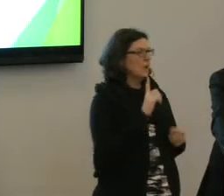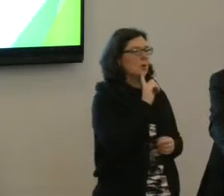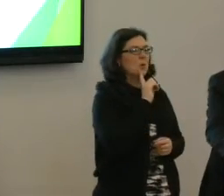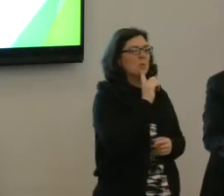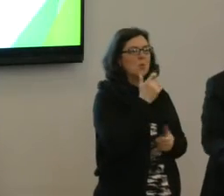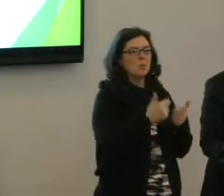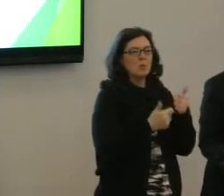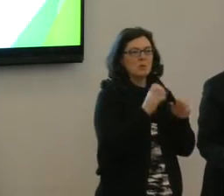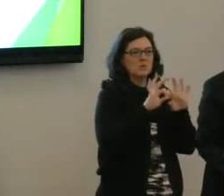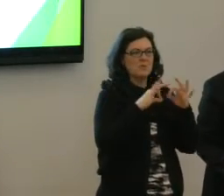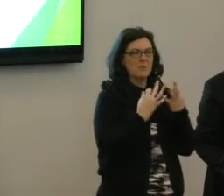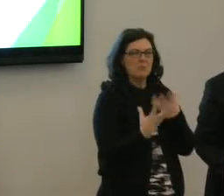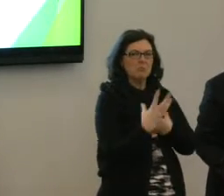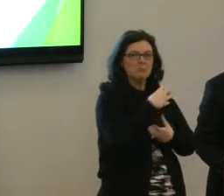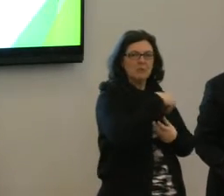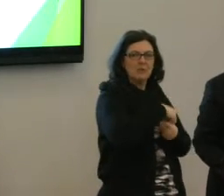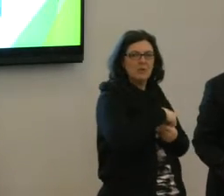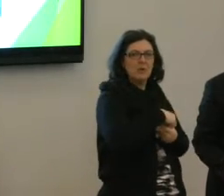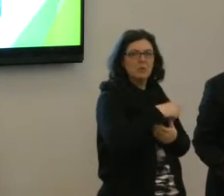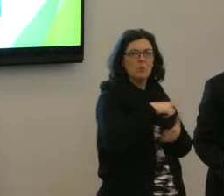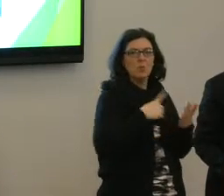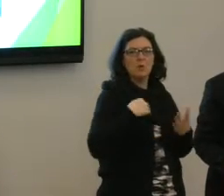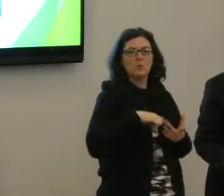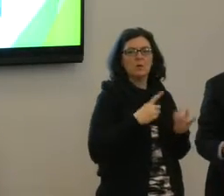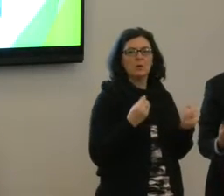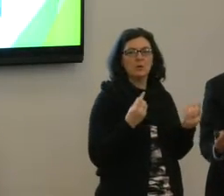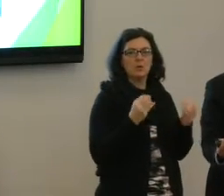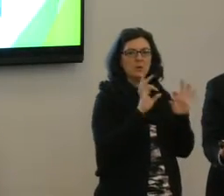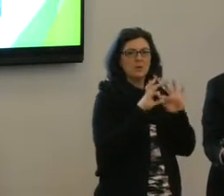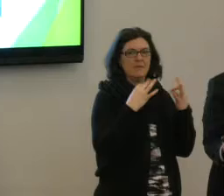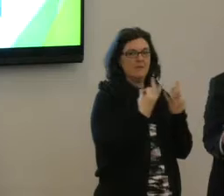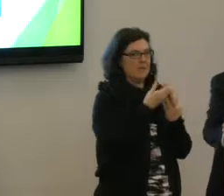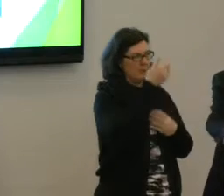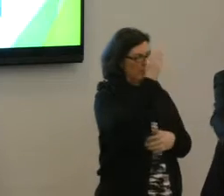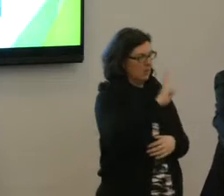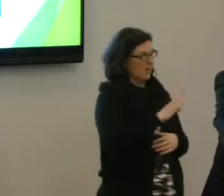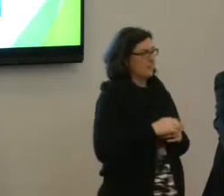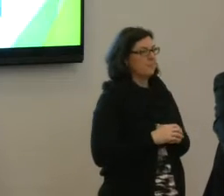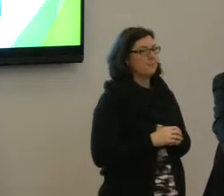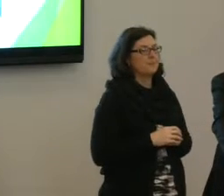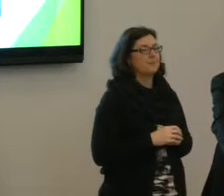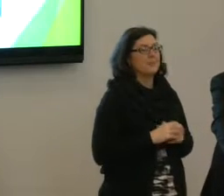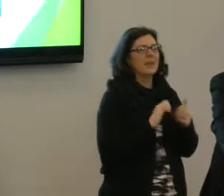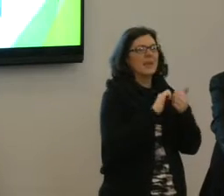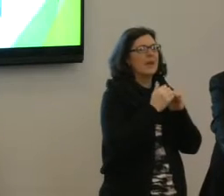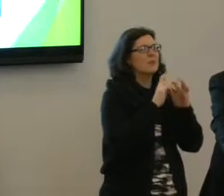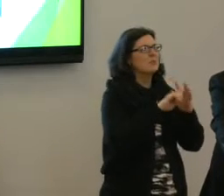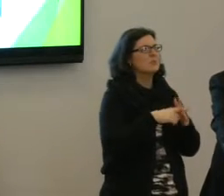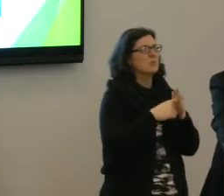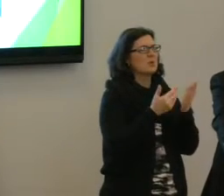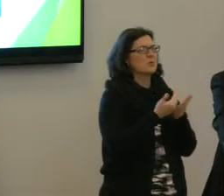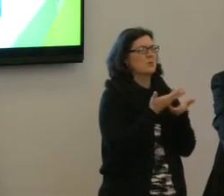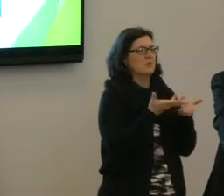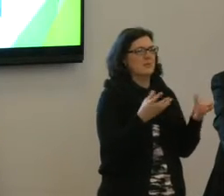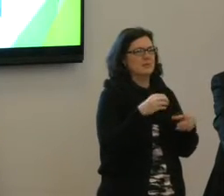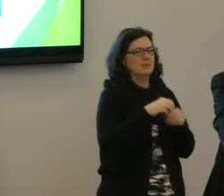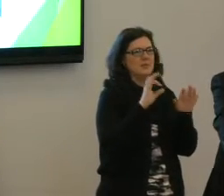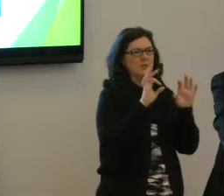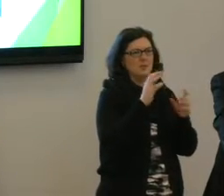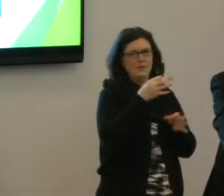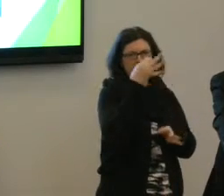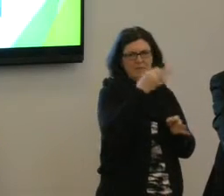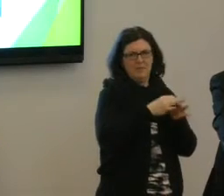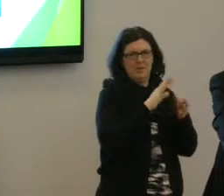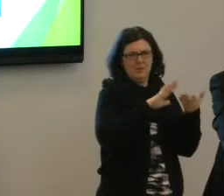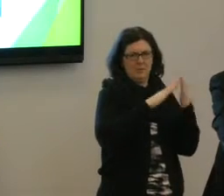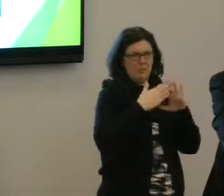attracts, and what we do as the people of God. How do you start anything in your faith community? How do you start, turn